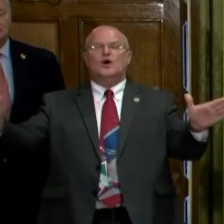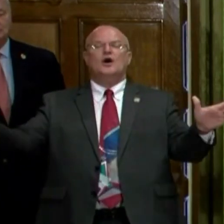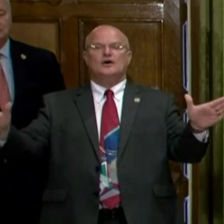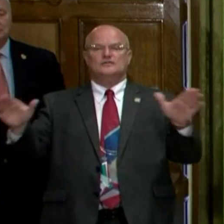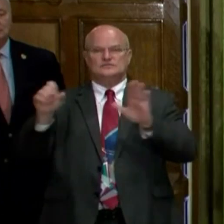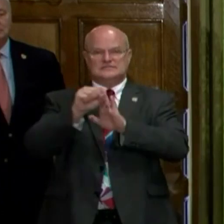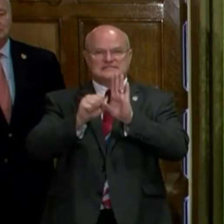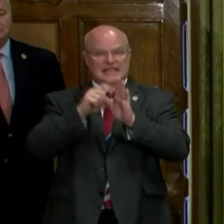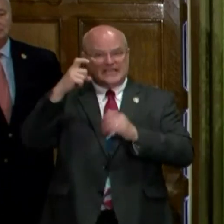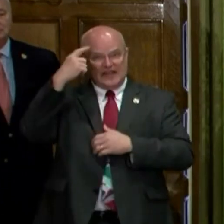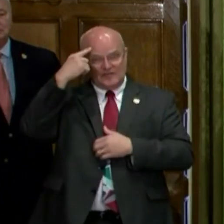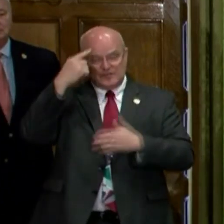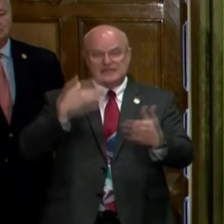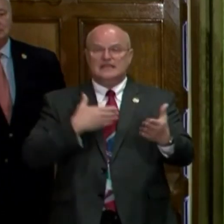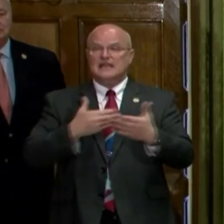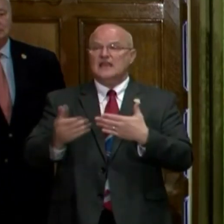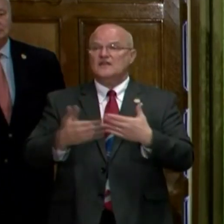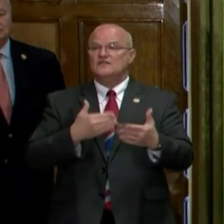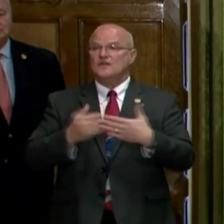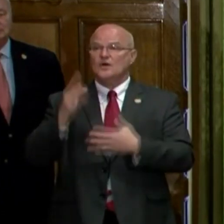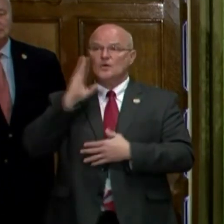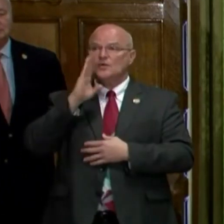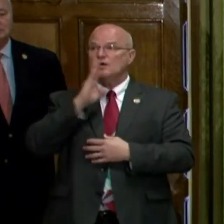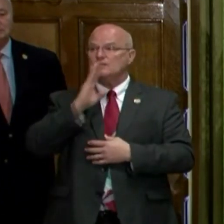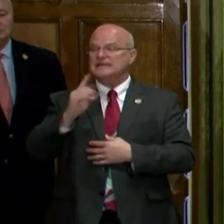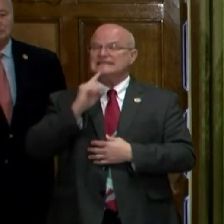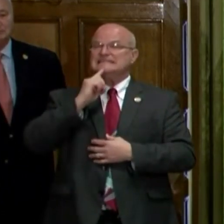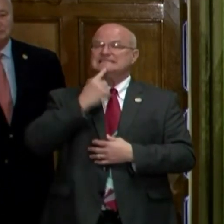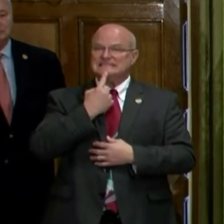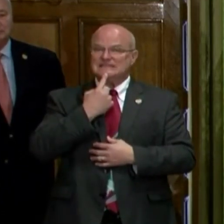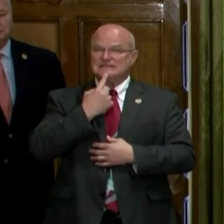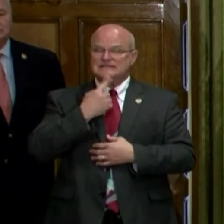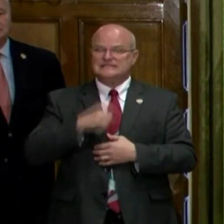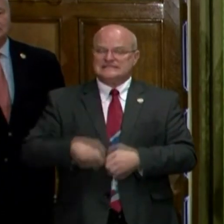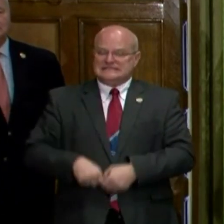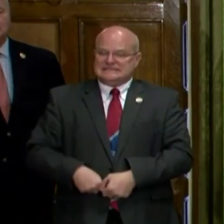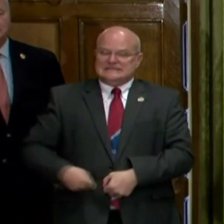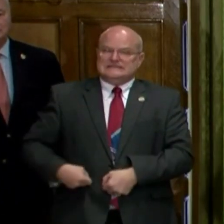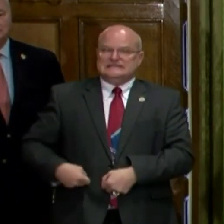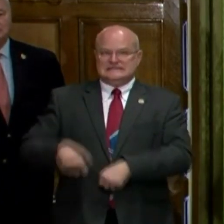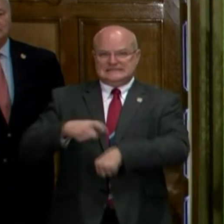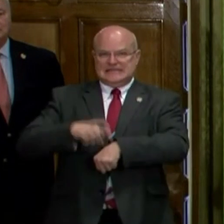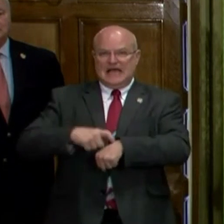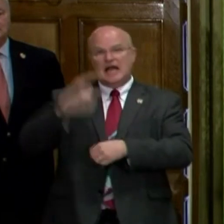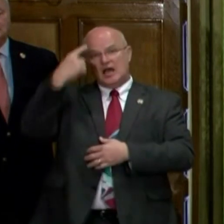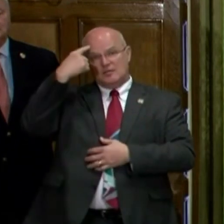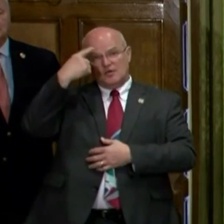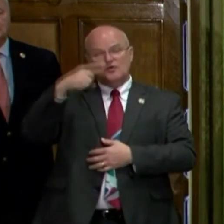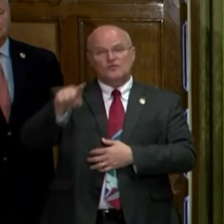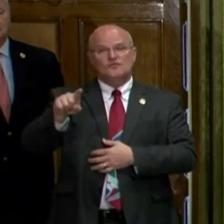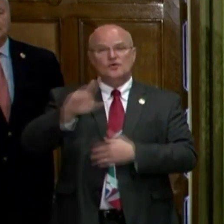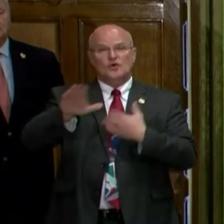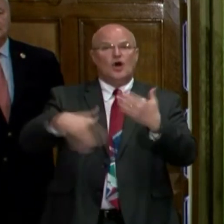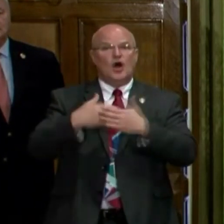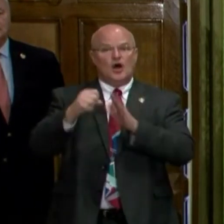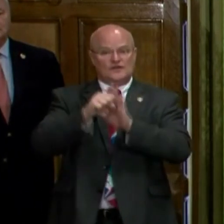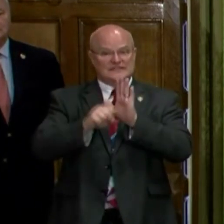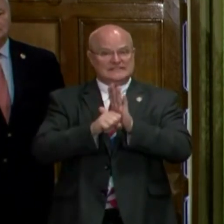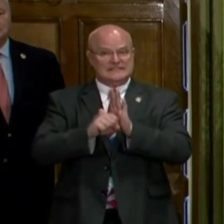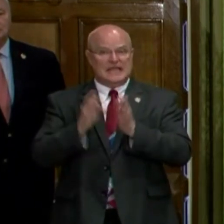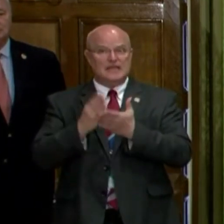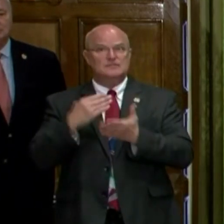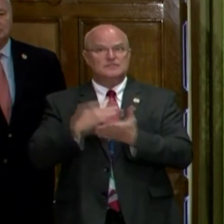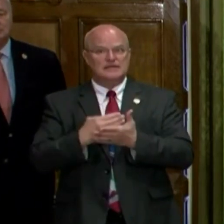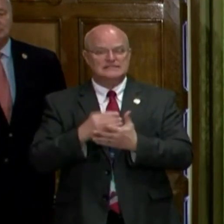state government, even though it's going to be a serious belt-tightening time for all of state